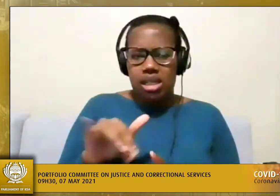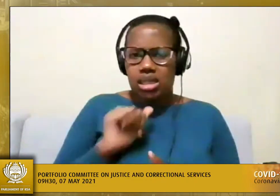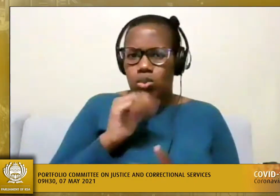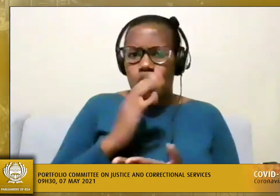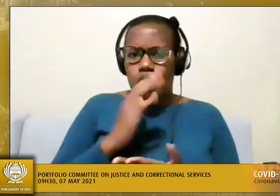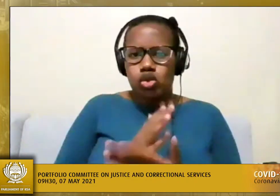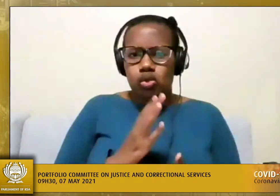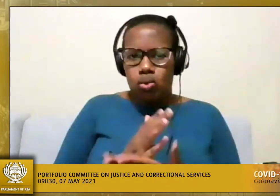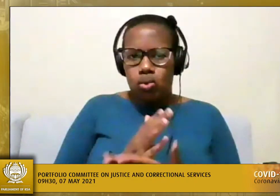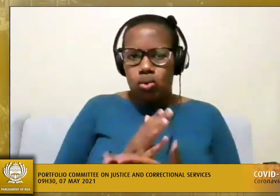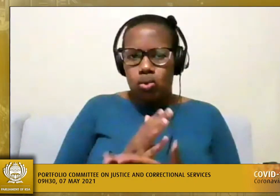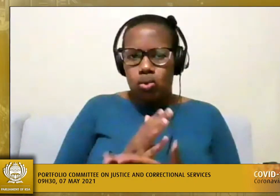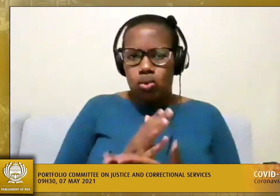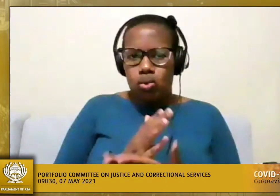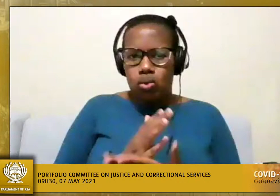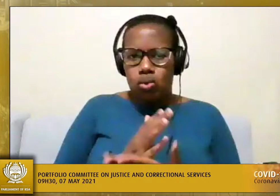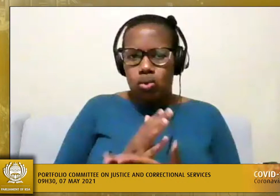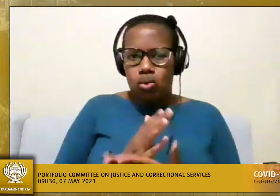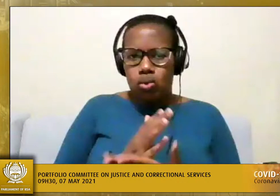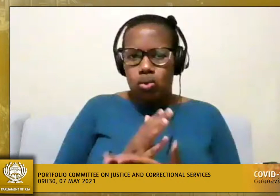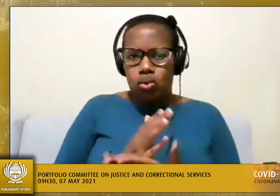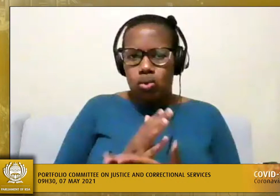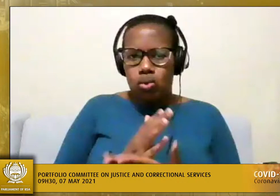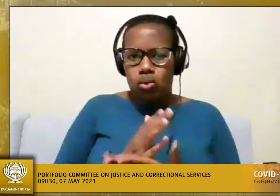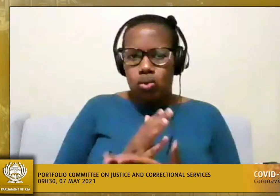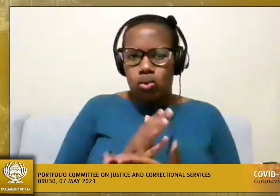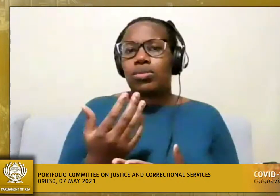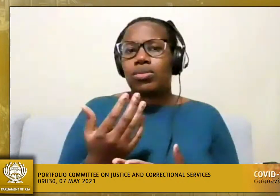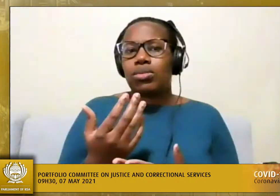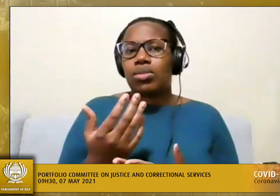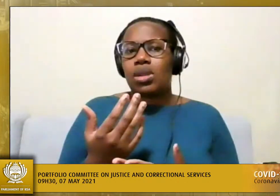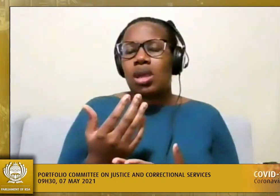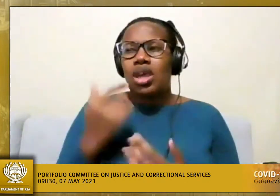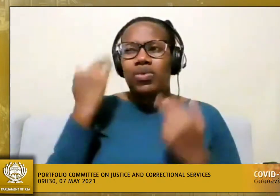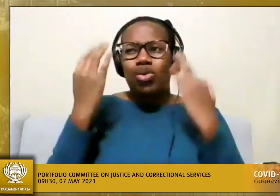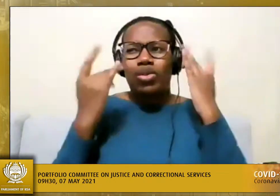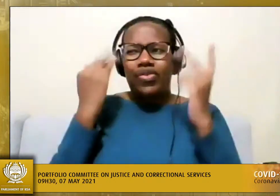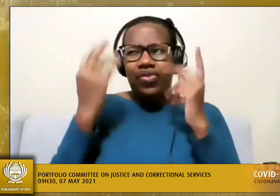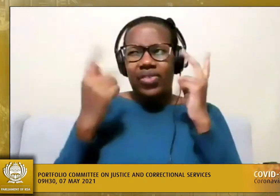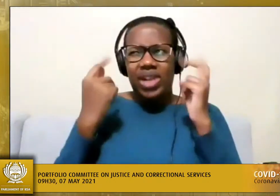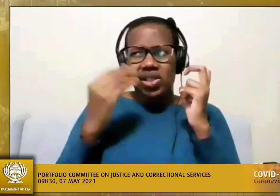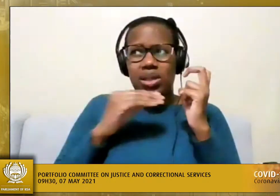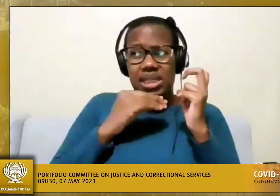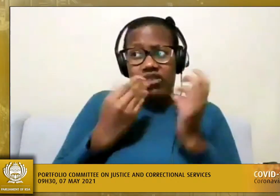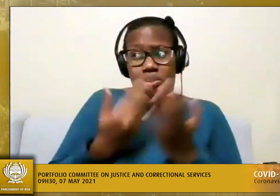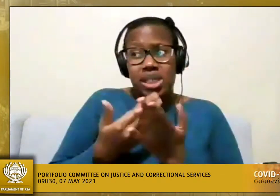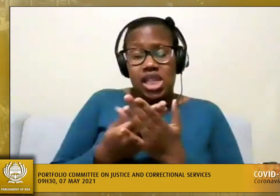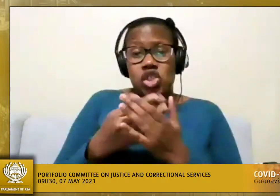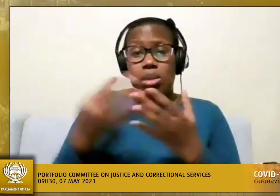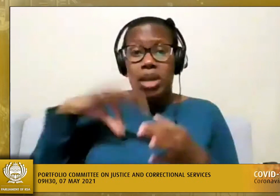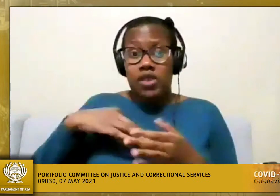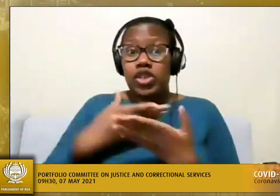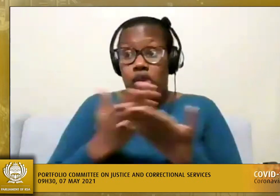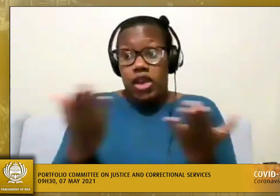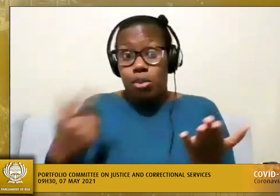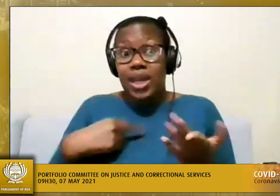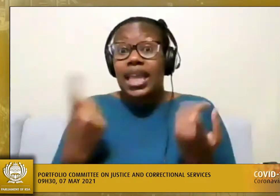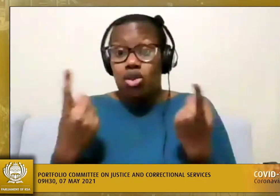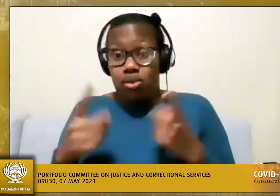um if upon reflection it certainly would have potential benefits for everybody I agree